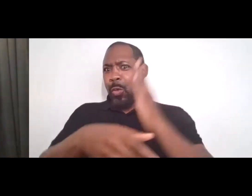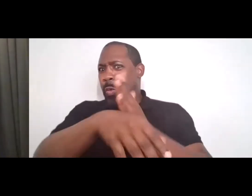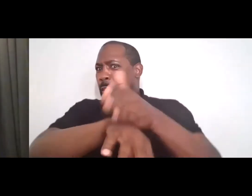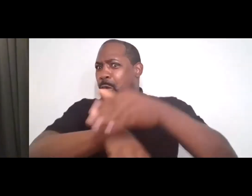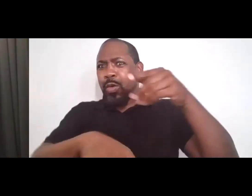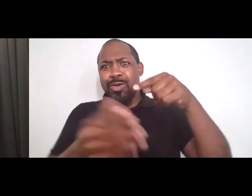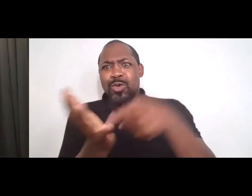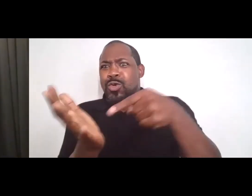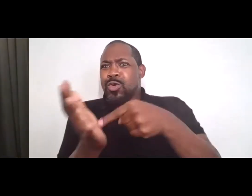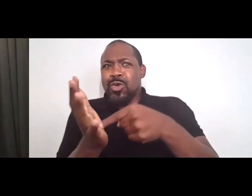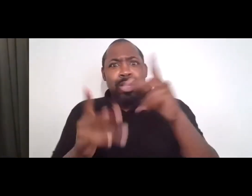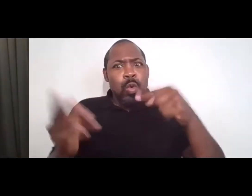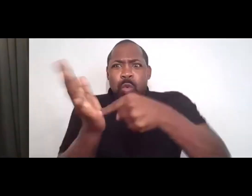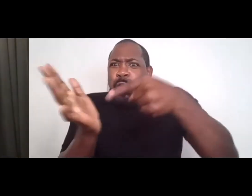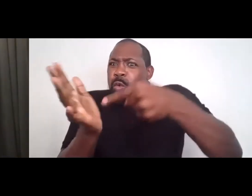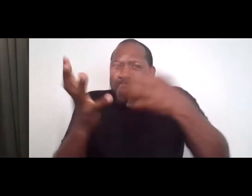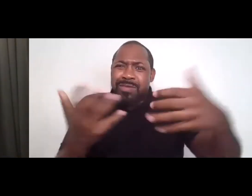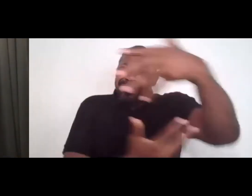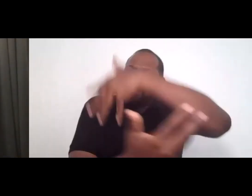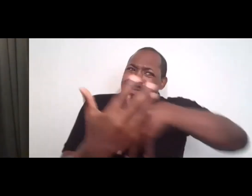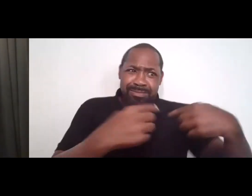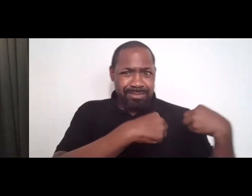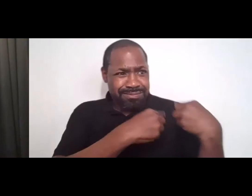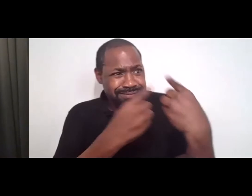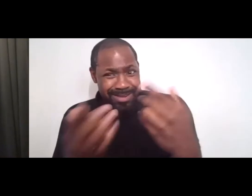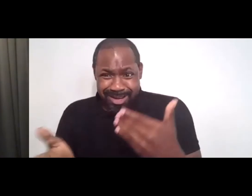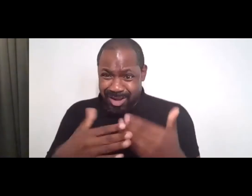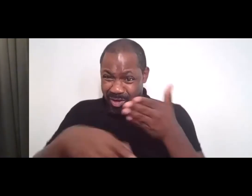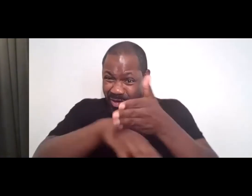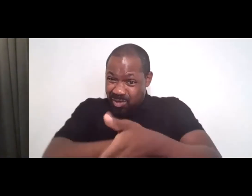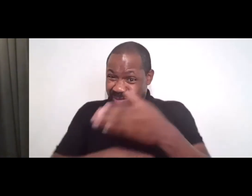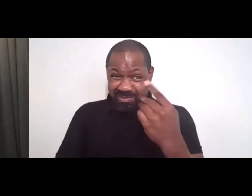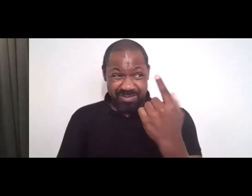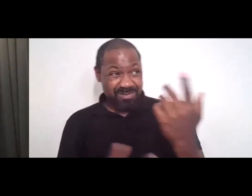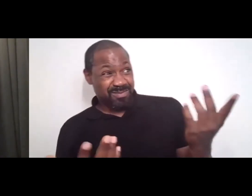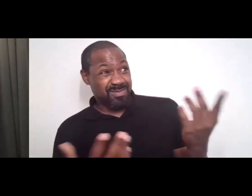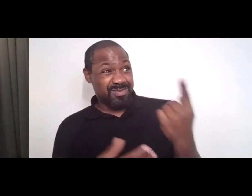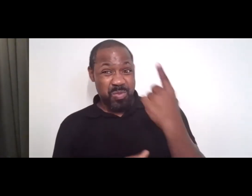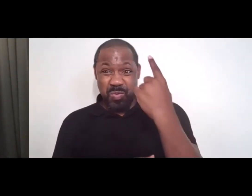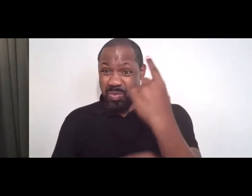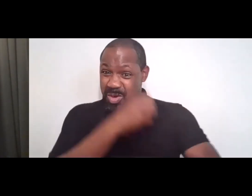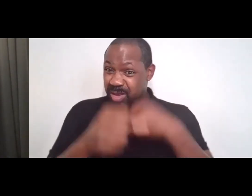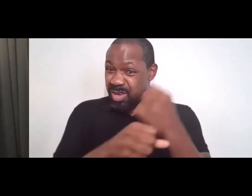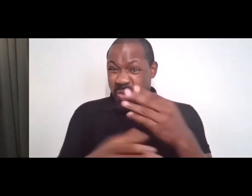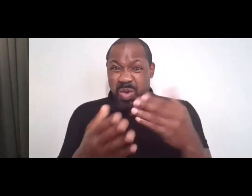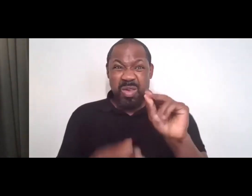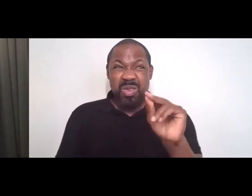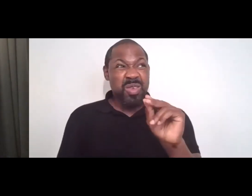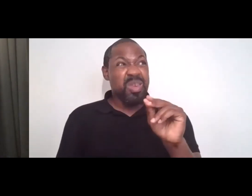come. Very often, it's an overdue social event. People enjoy it, but